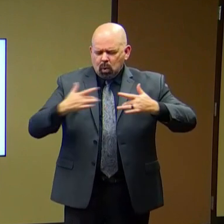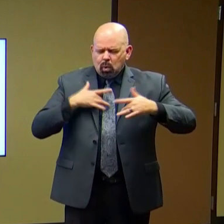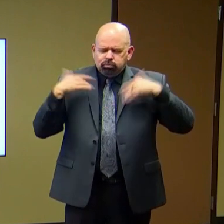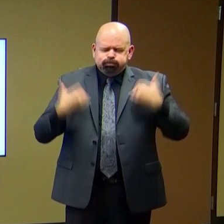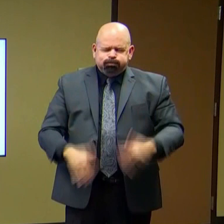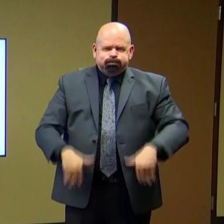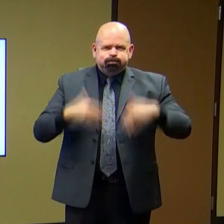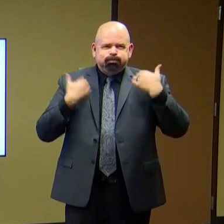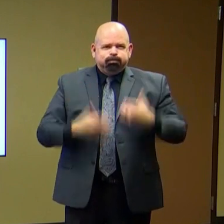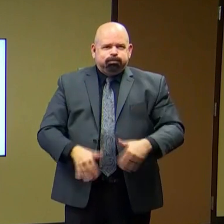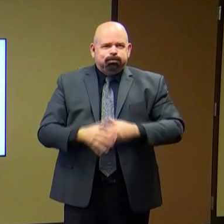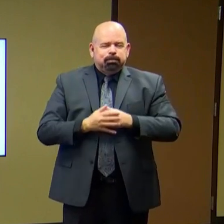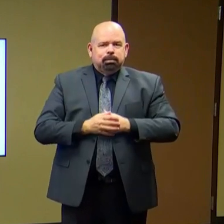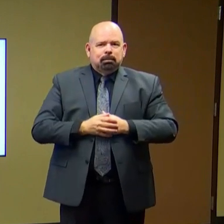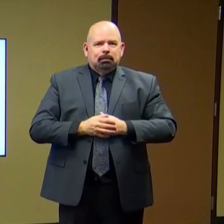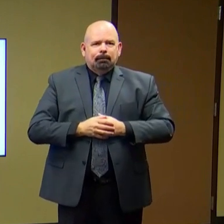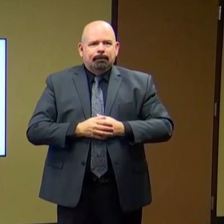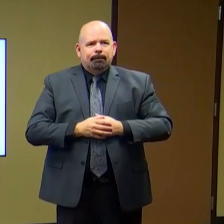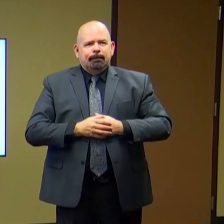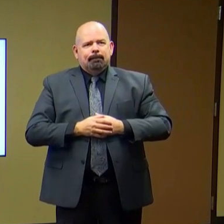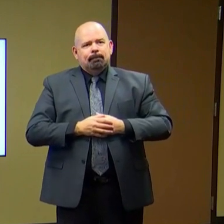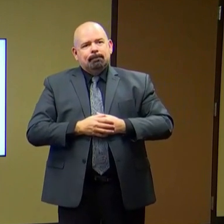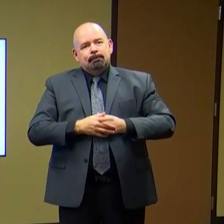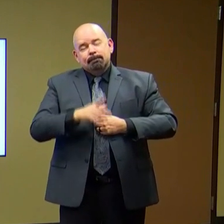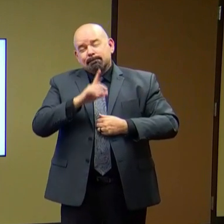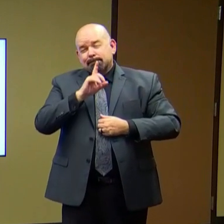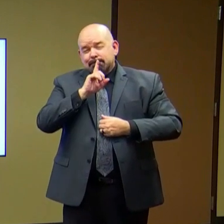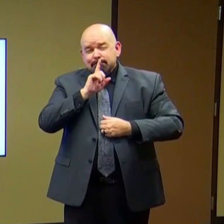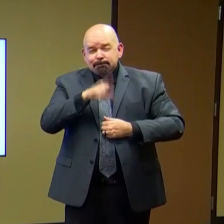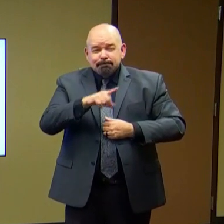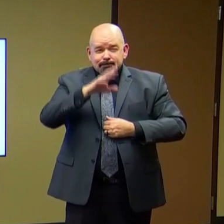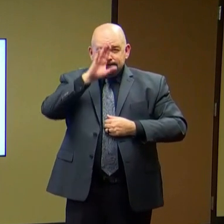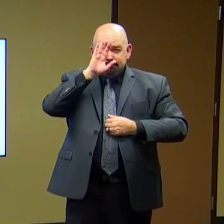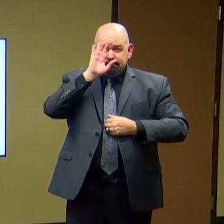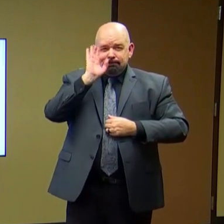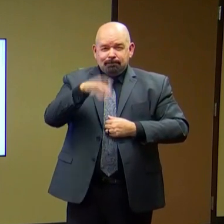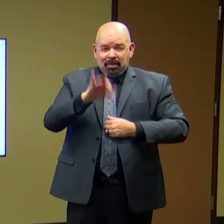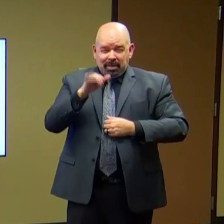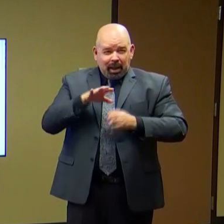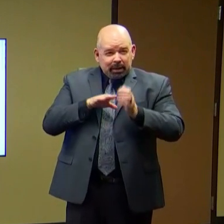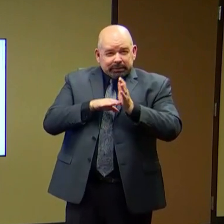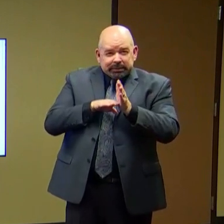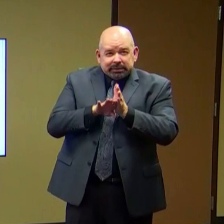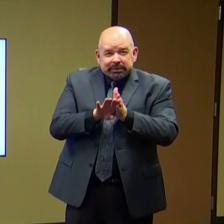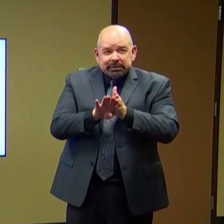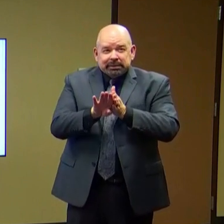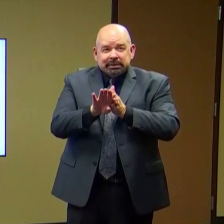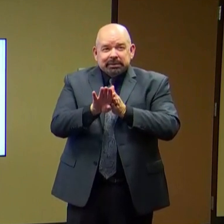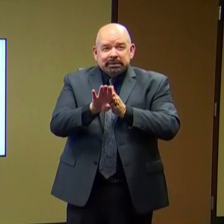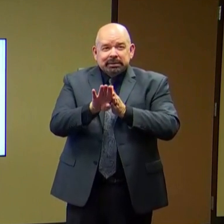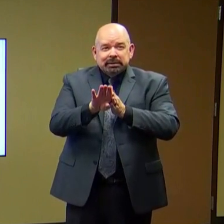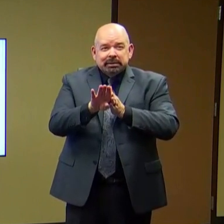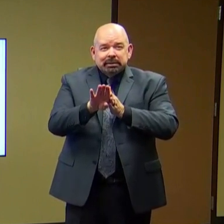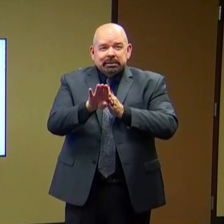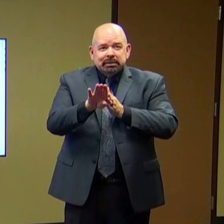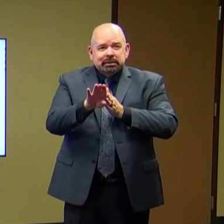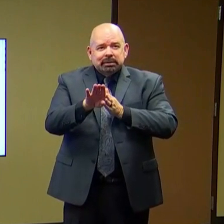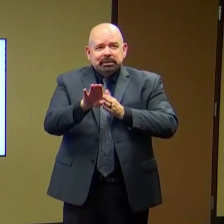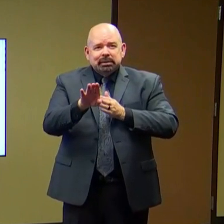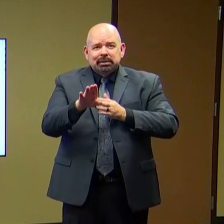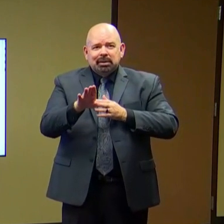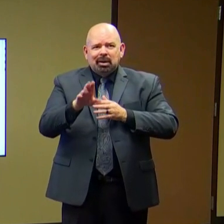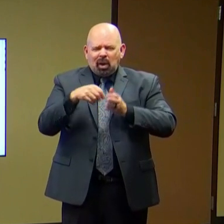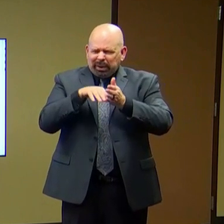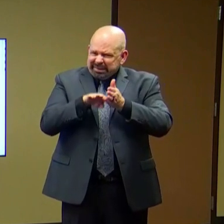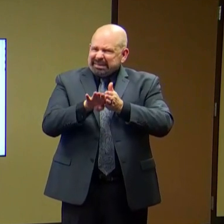us. We know that when it takes off and when it starts to go up, it can go up really quickly. And then it takes a long time